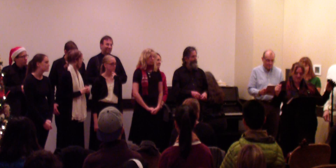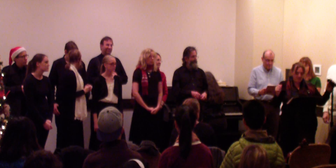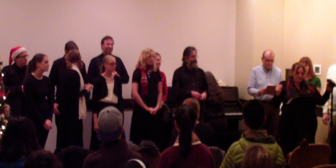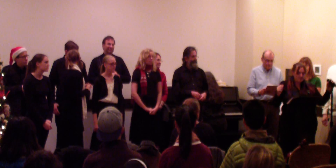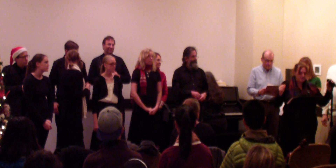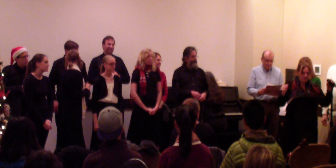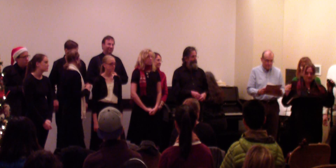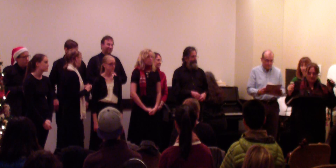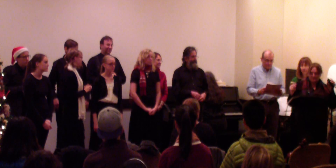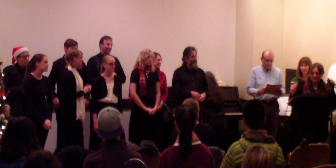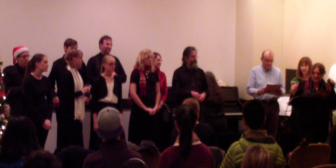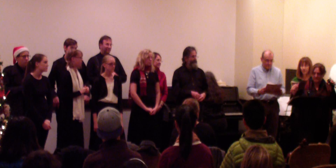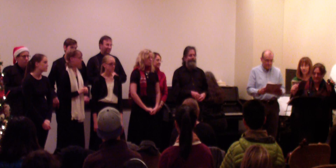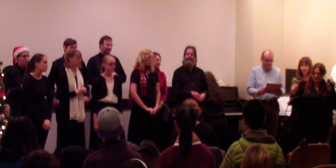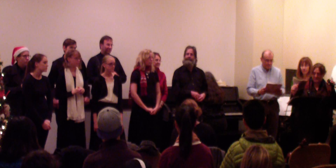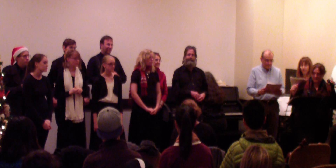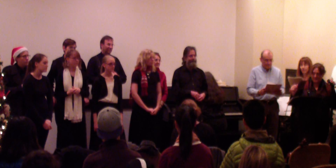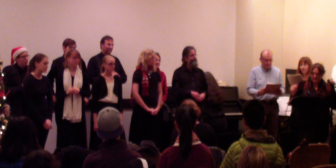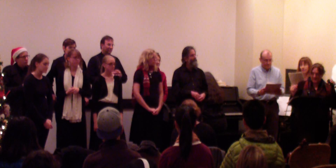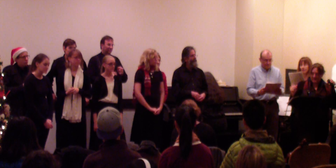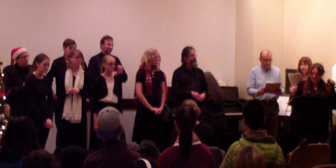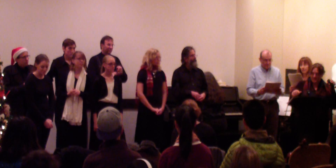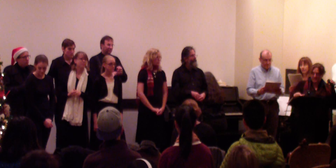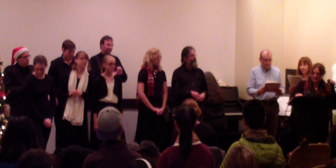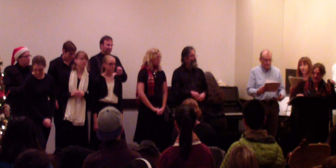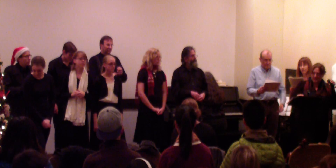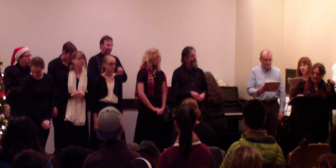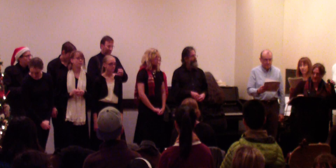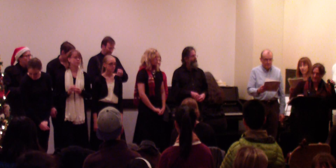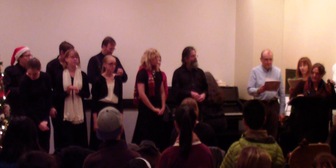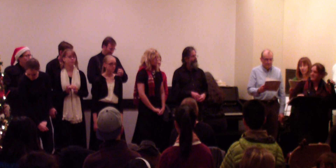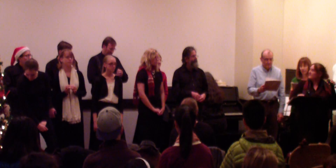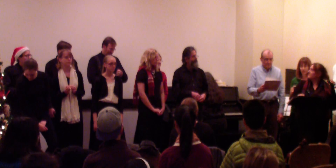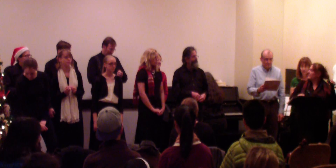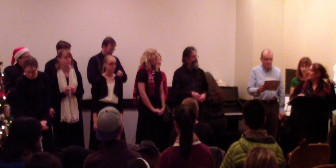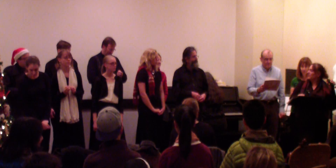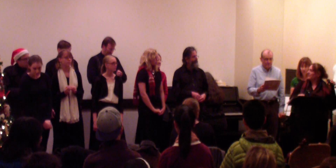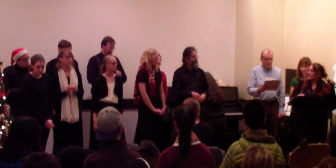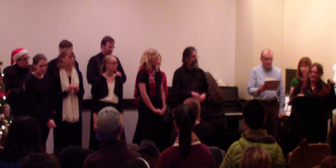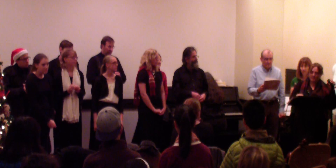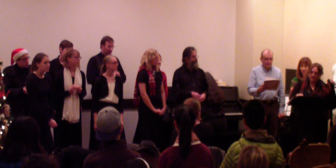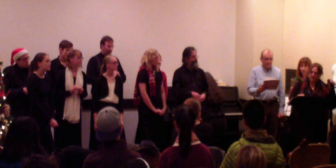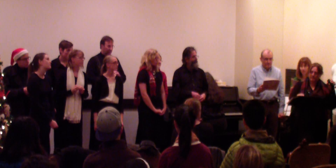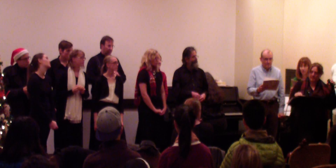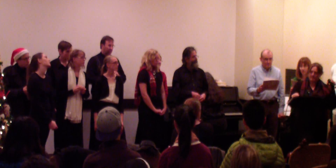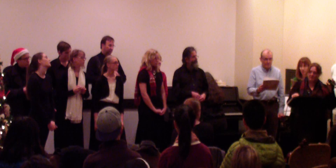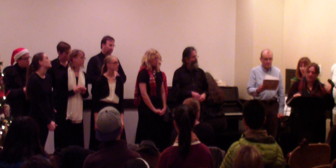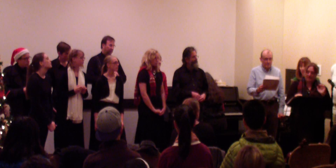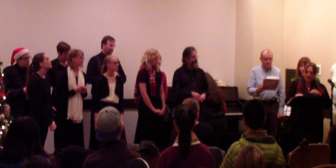Now we're going to do Christmas bells, and then we'll go with, I think we're going to do, wait, I'm sorry, we're going to